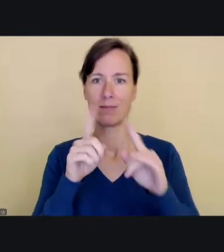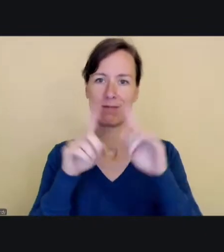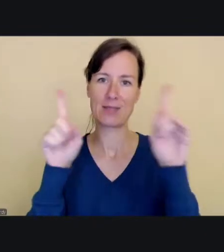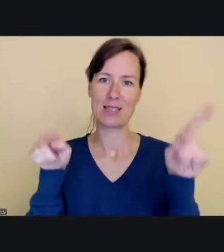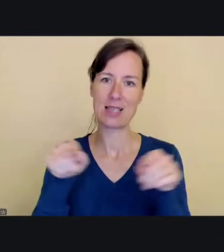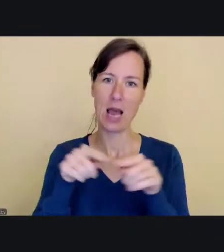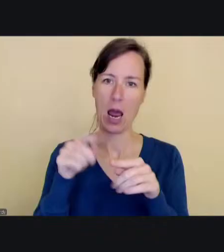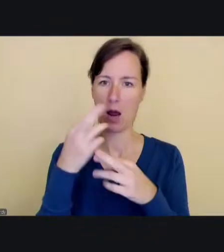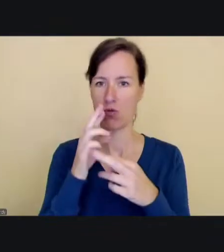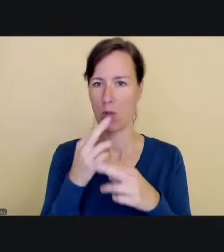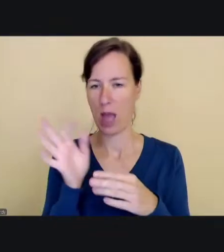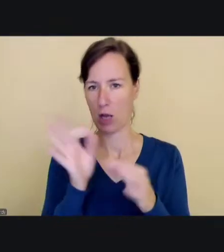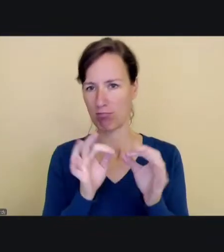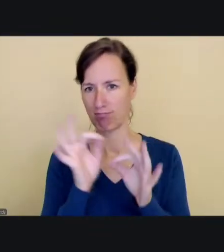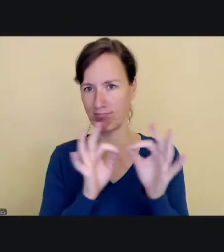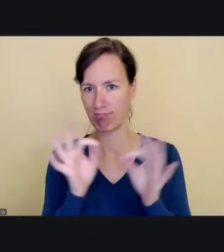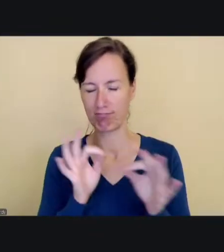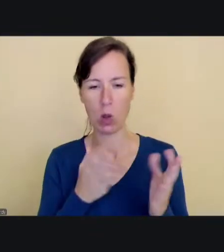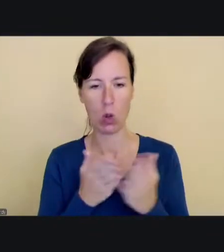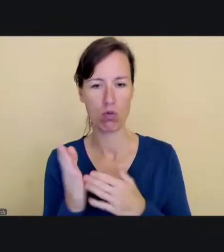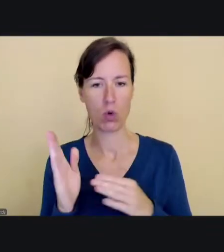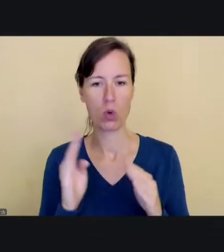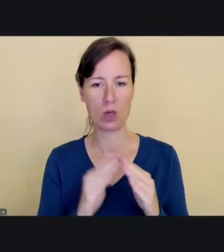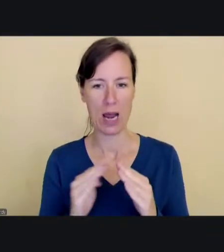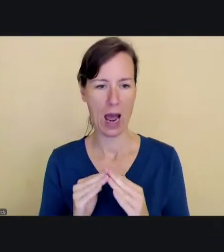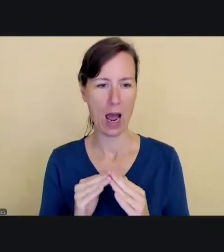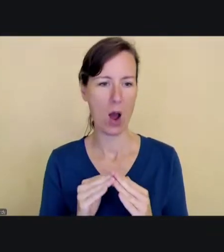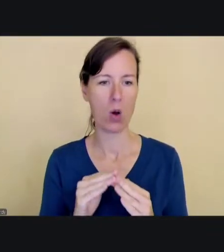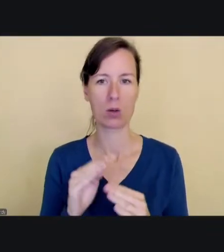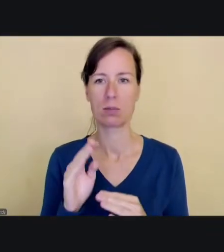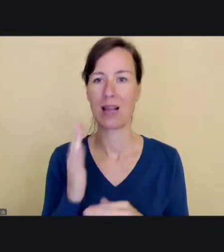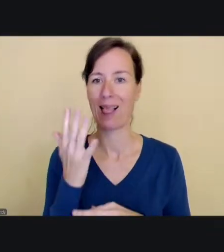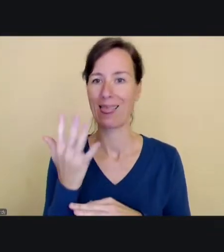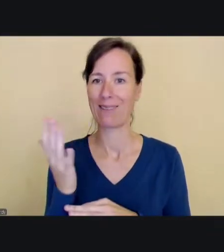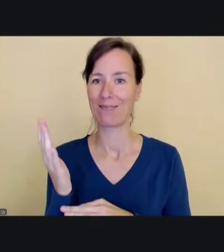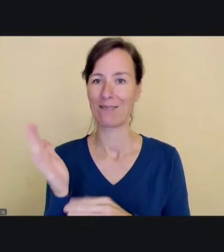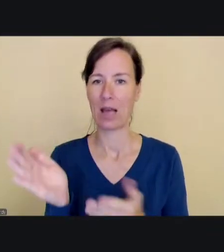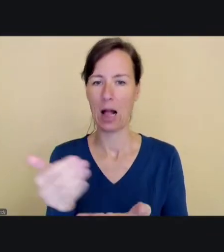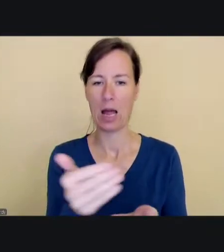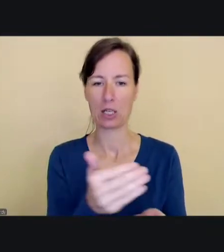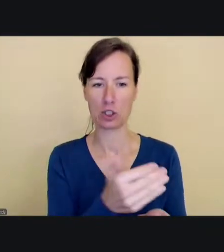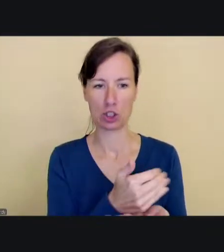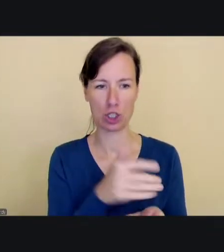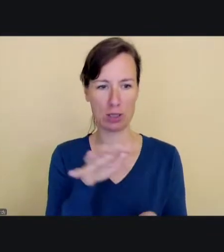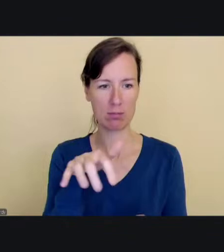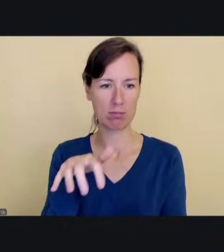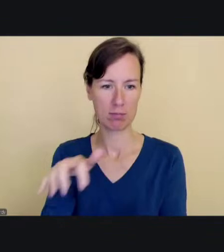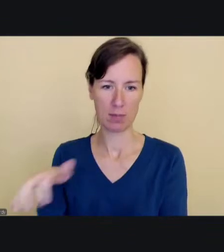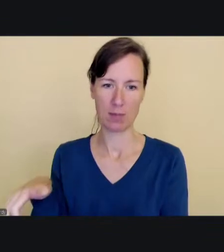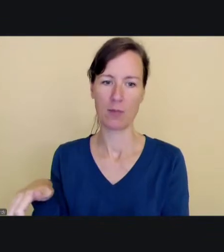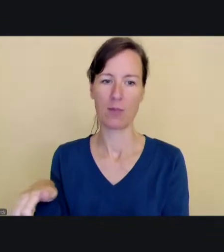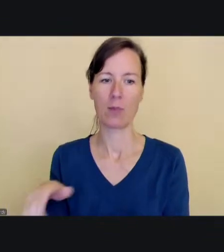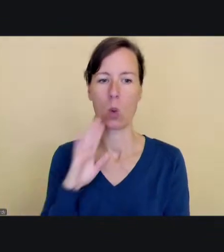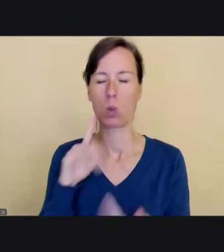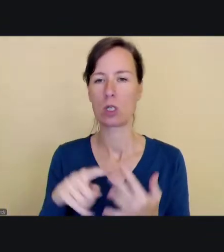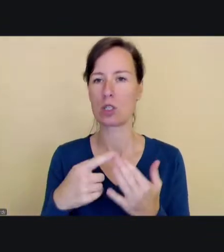know, leaf collection is going to begin on Tuesday, October the 21st.